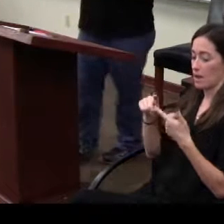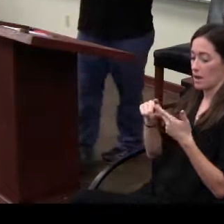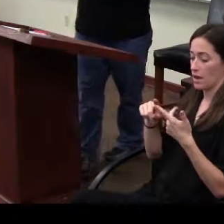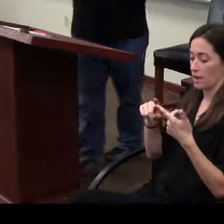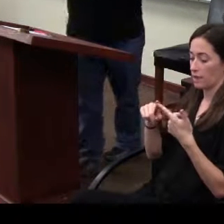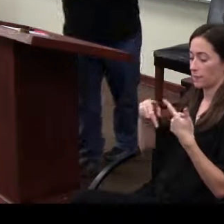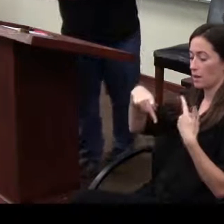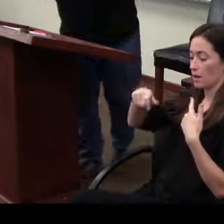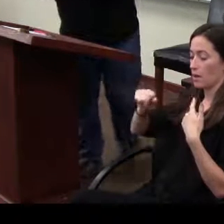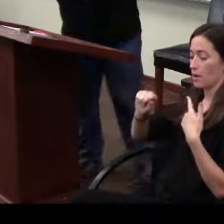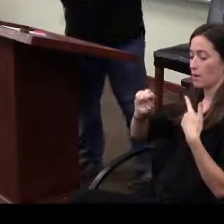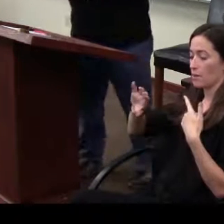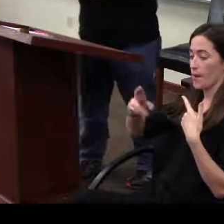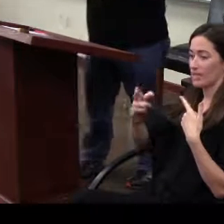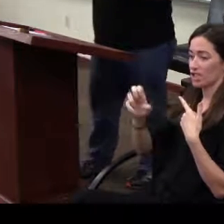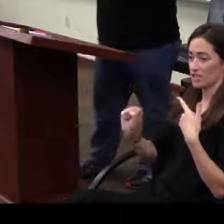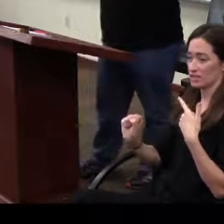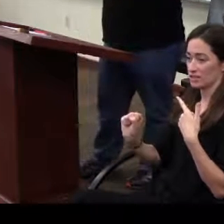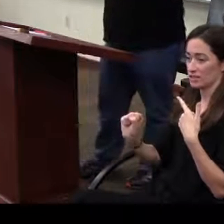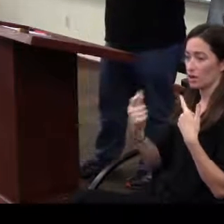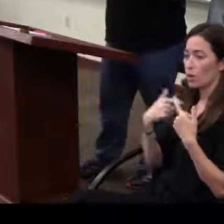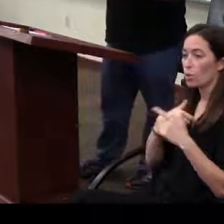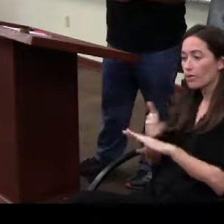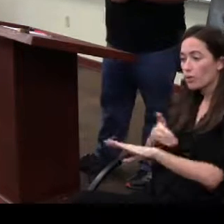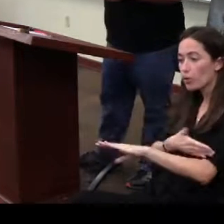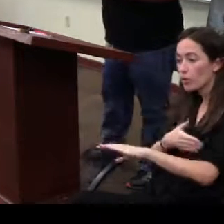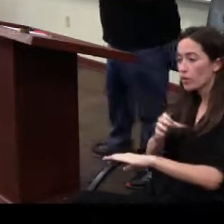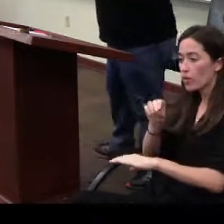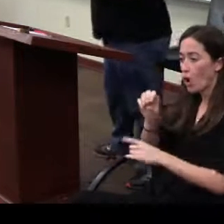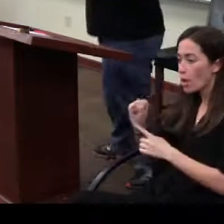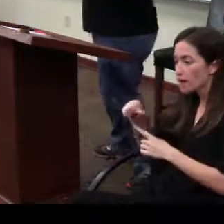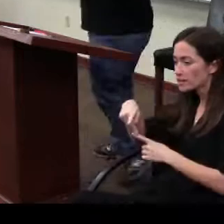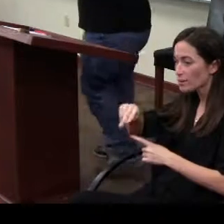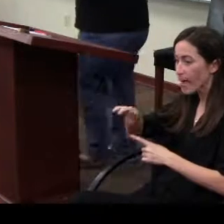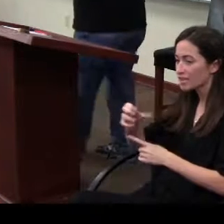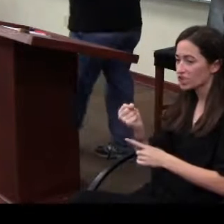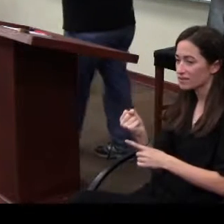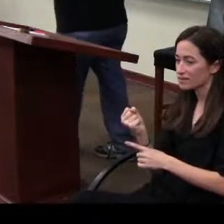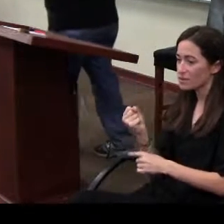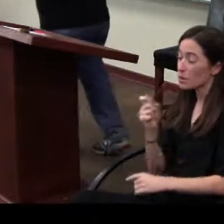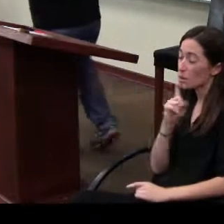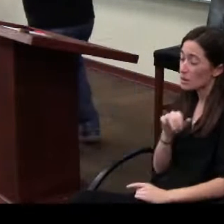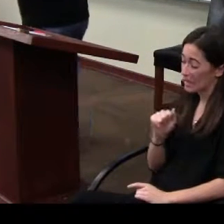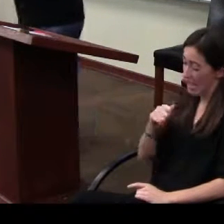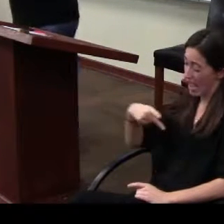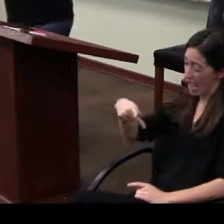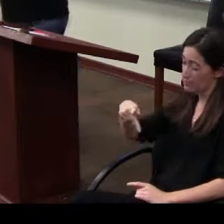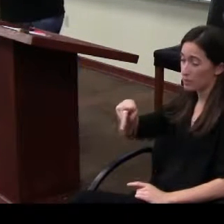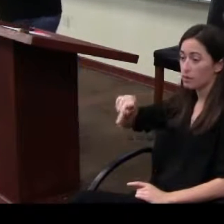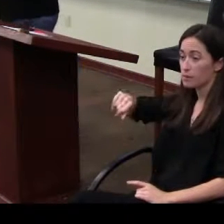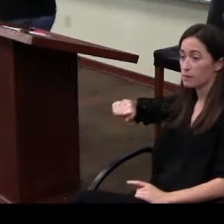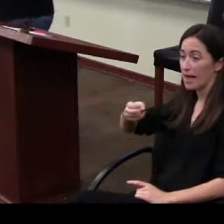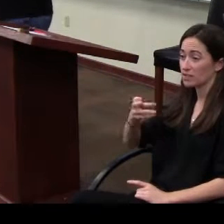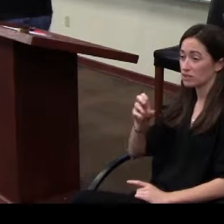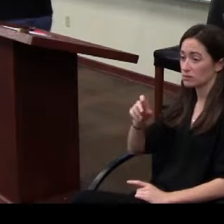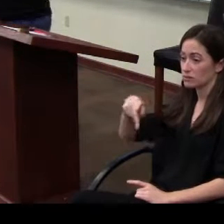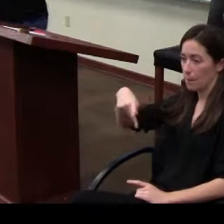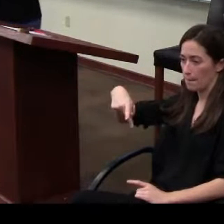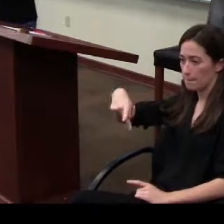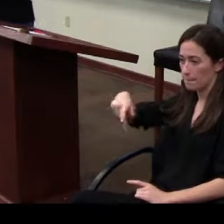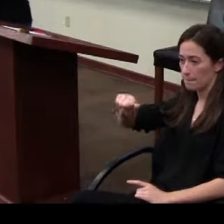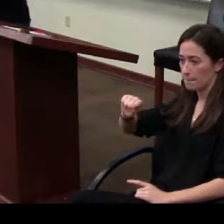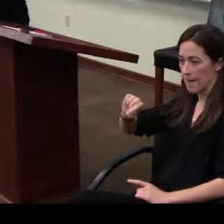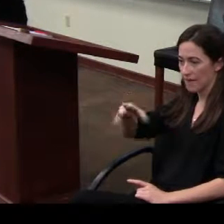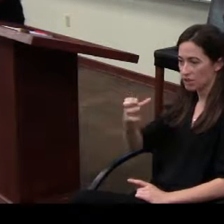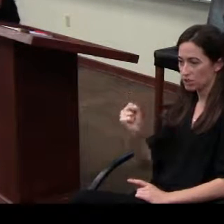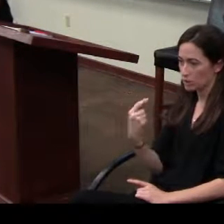Now, we've got a lot better at OS patches. We still kind of stink at app patches. We really suck at browser updates.